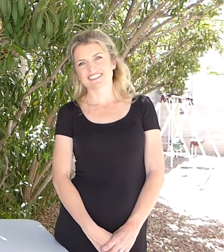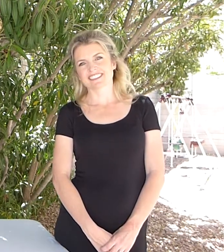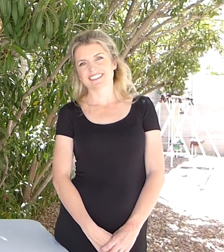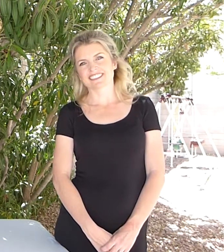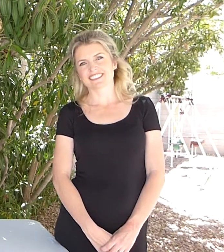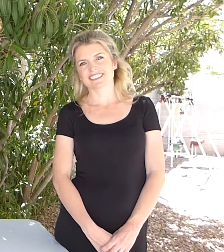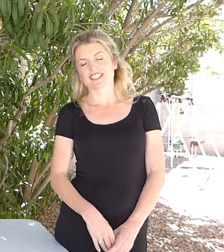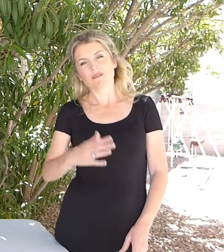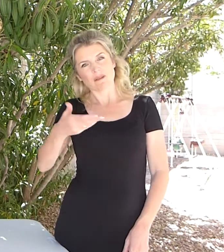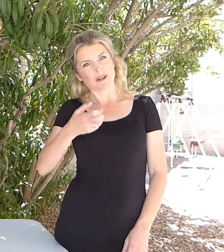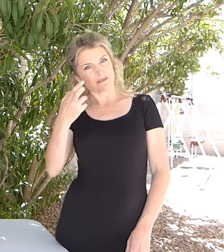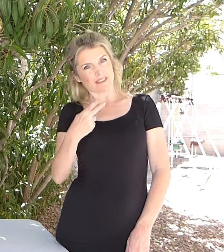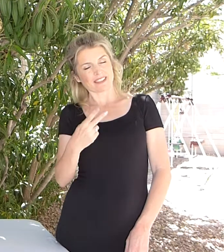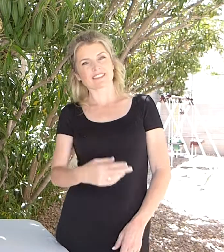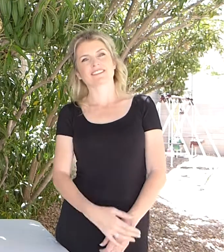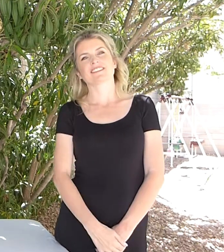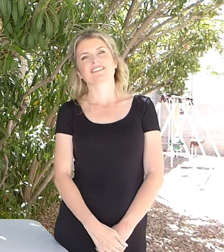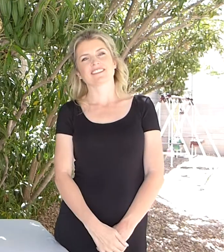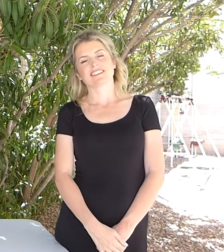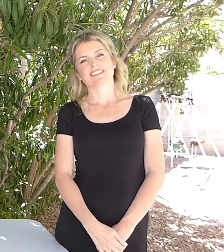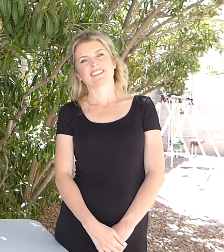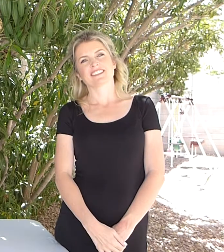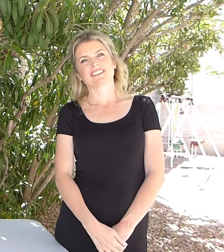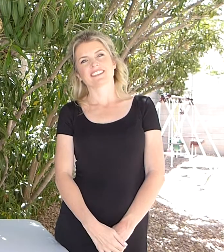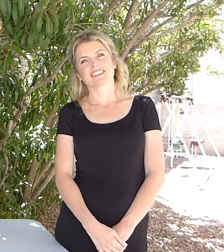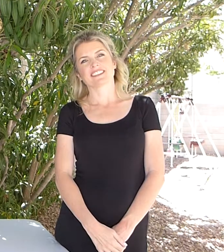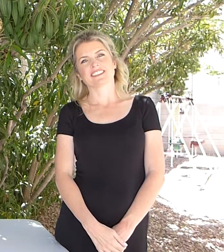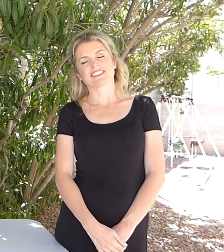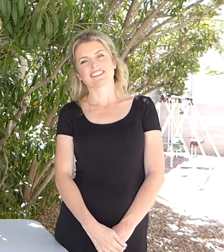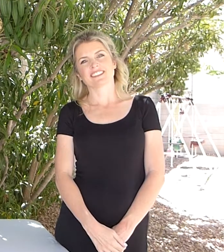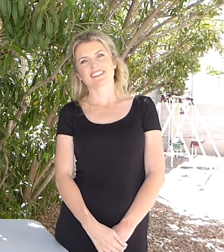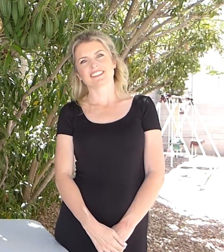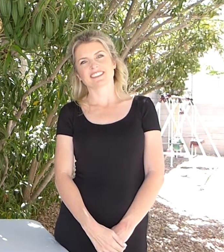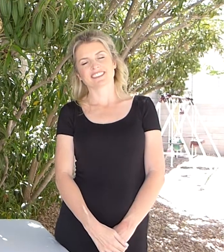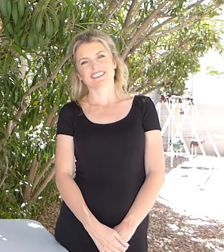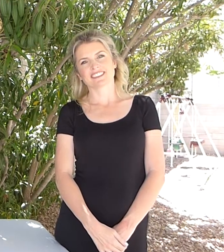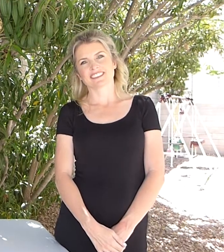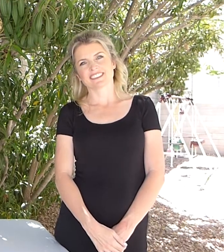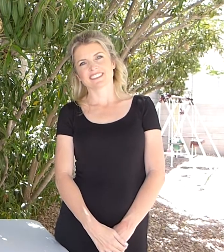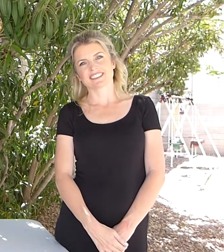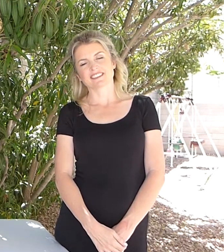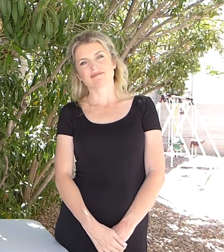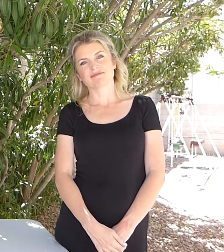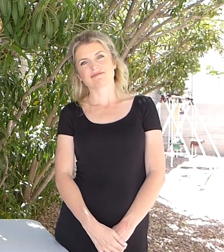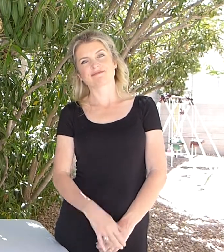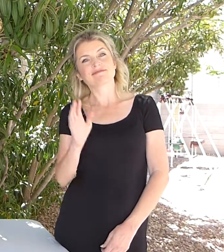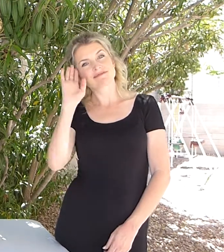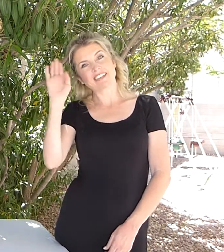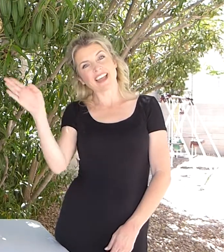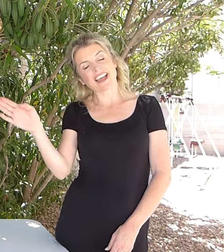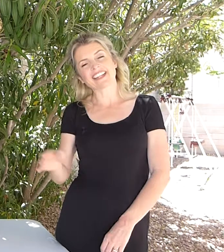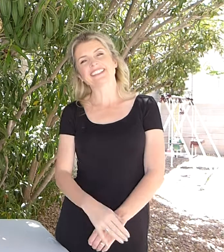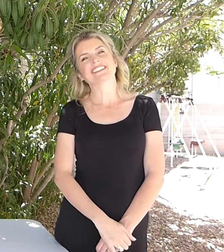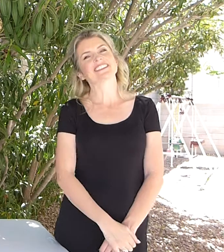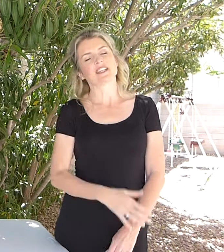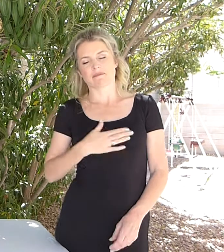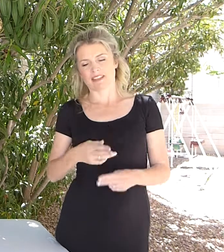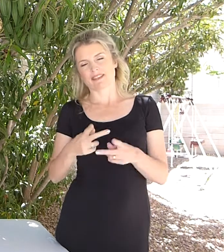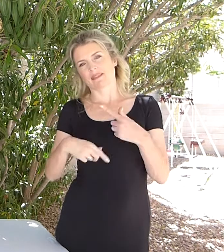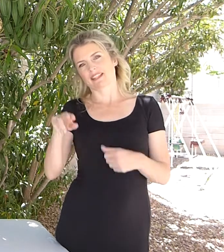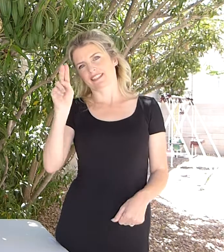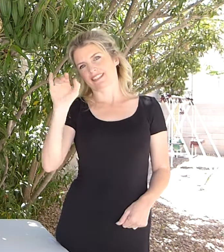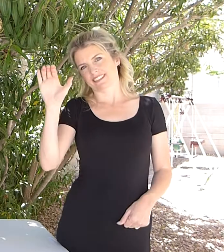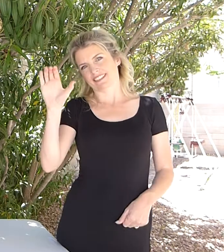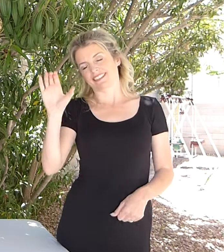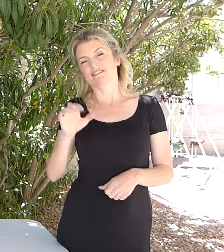Hi, welcome back. My name is Marie, and this is my neighbor Nicole, and we are